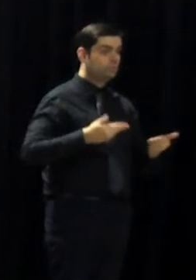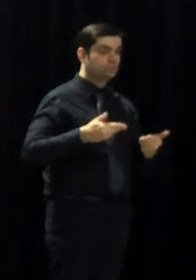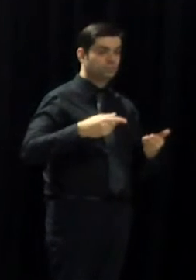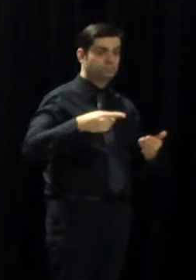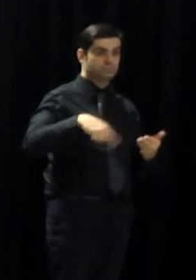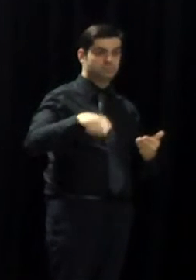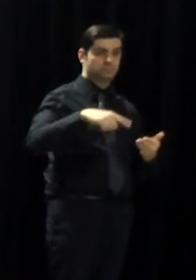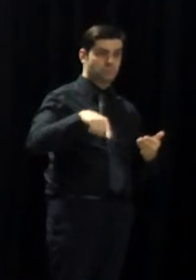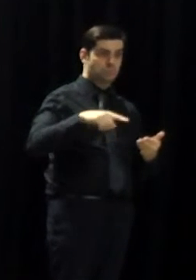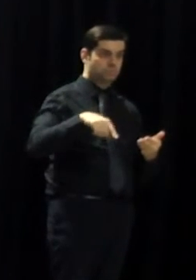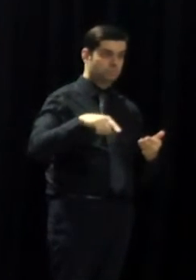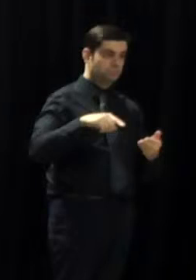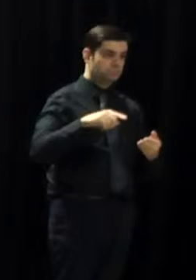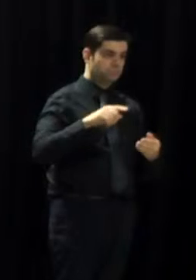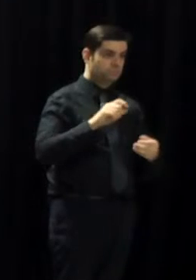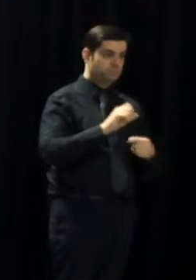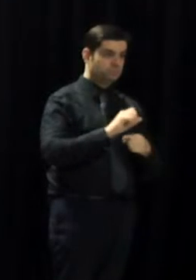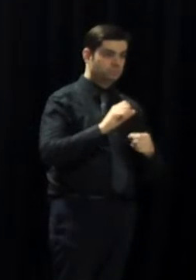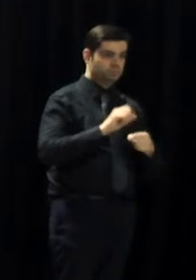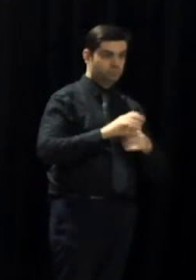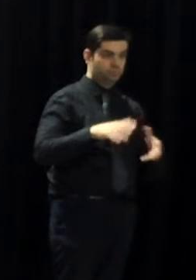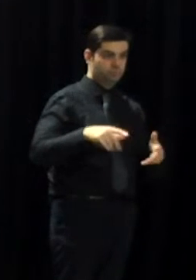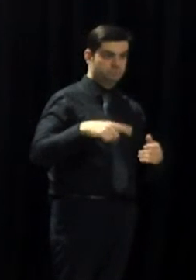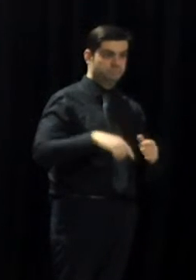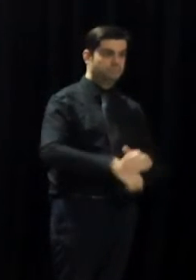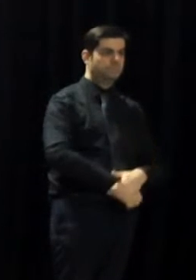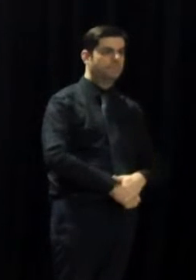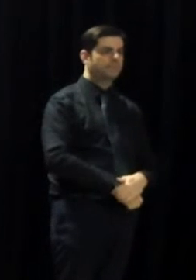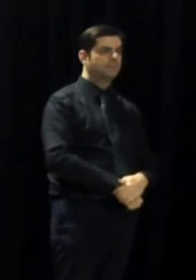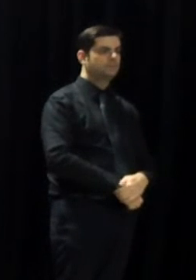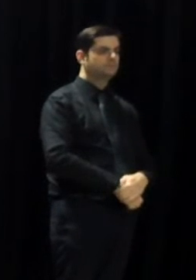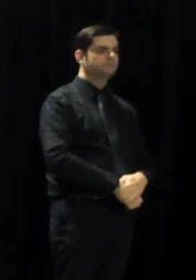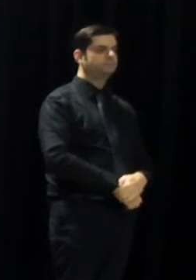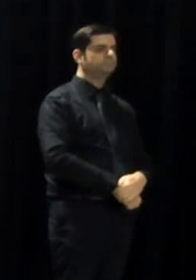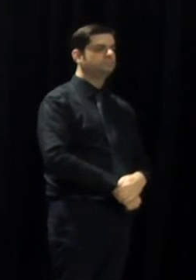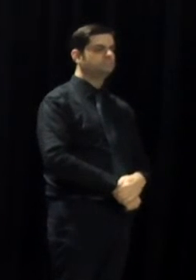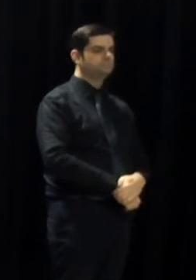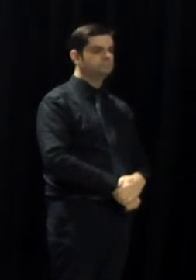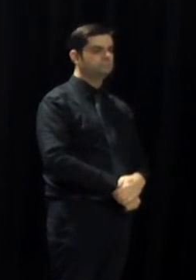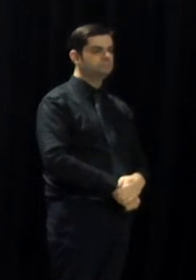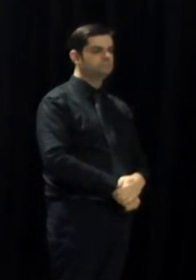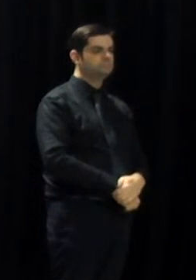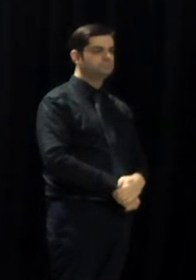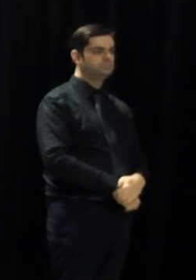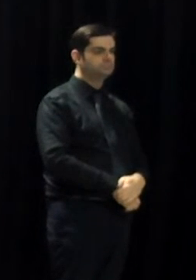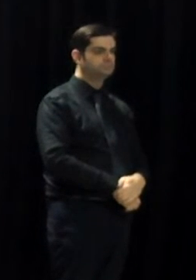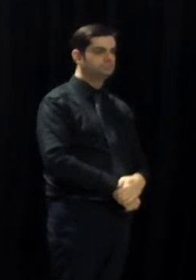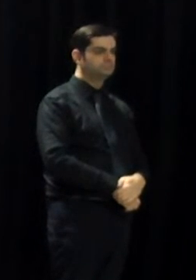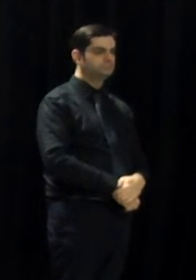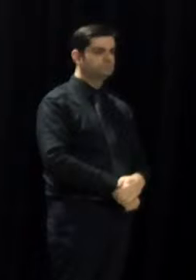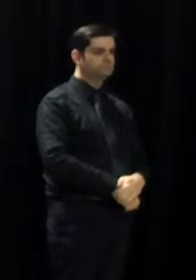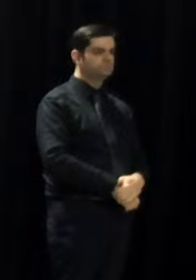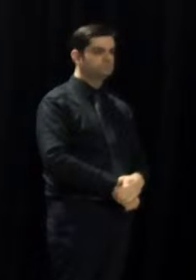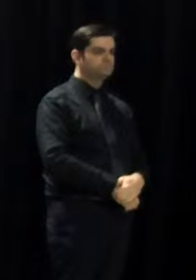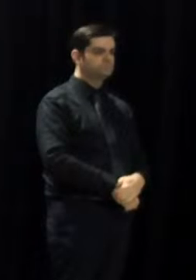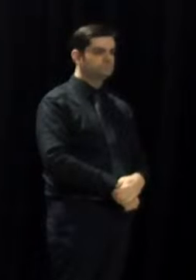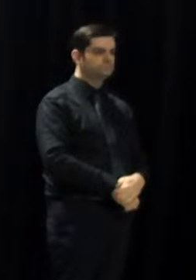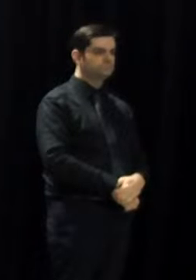our status is we have brought on, I believe there's the